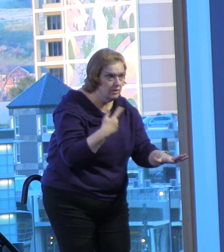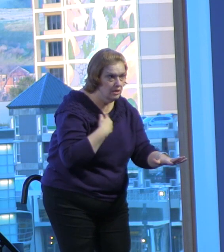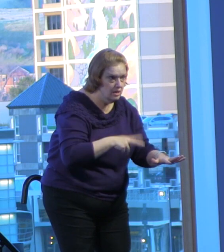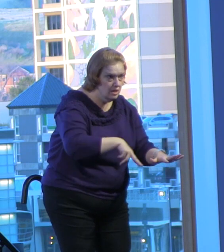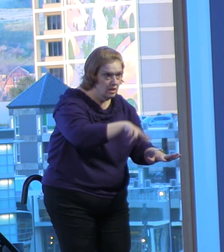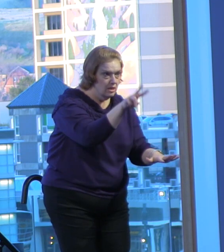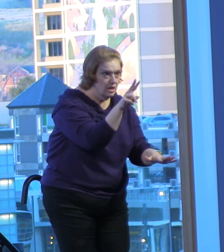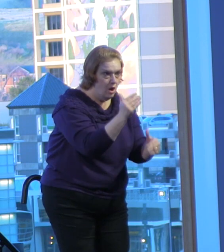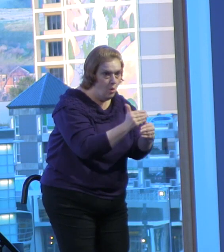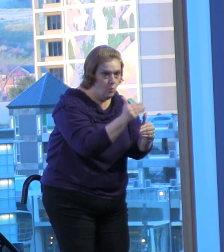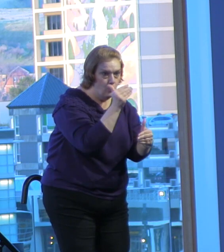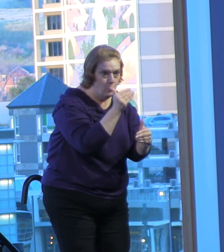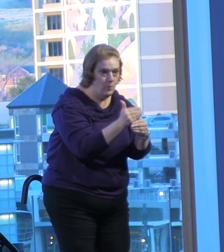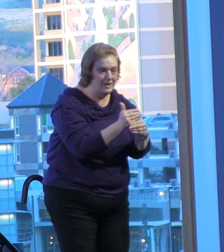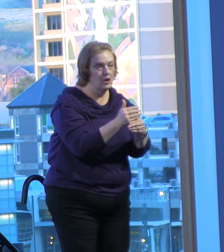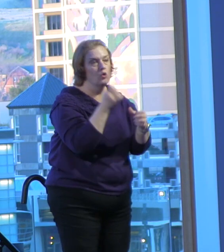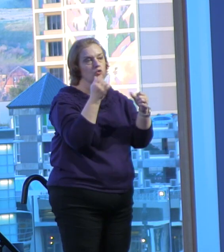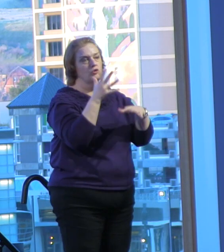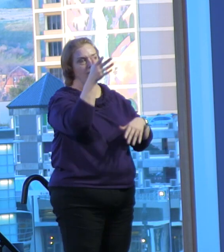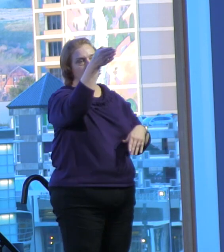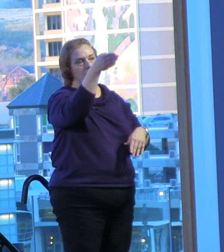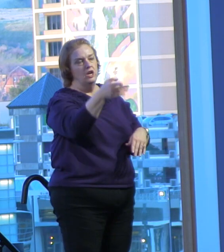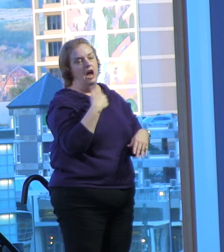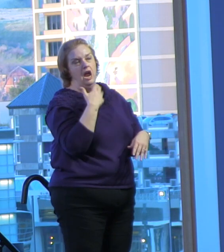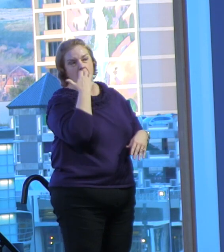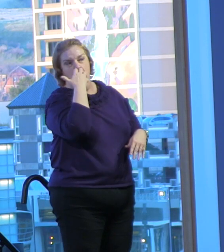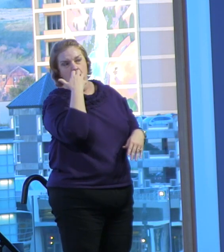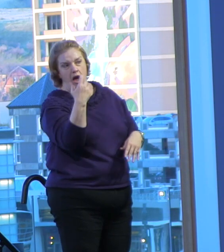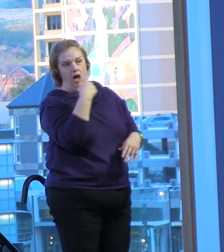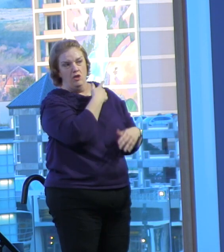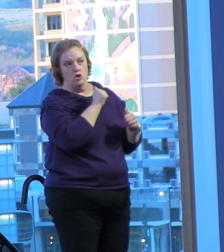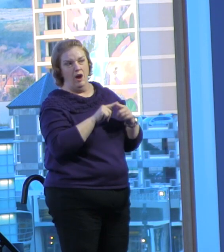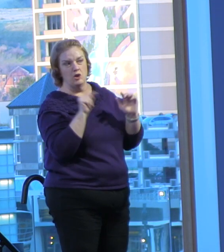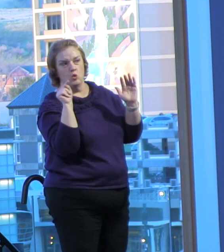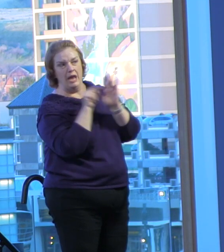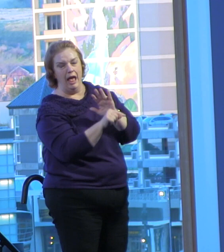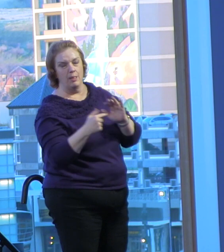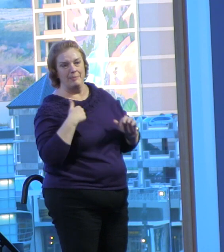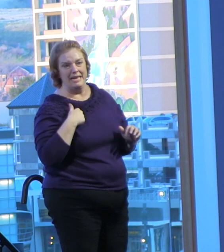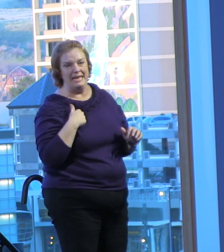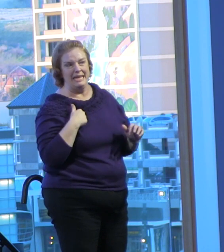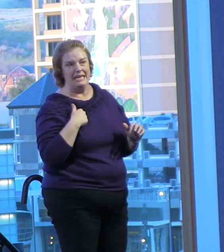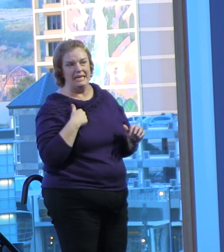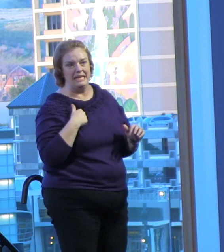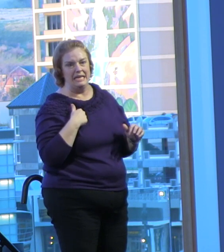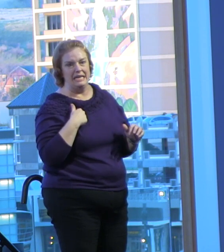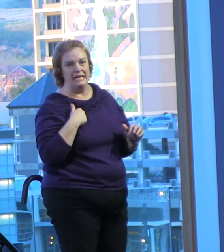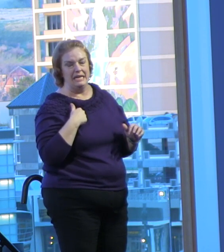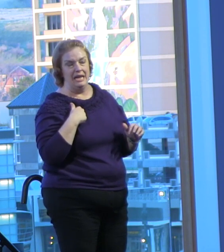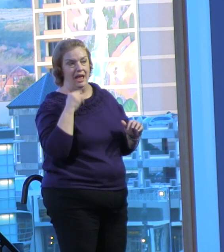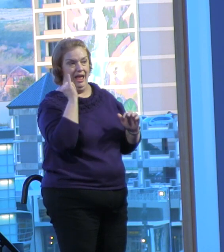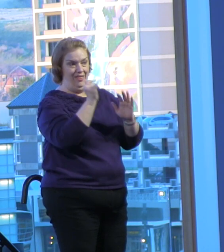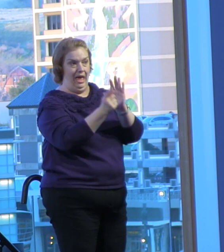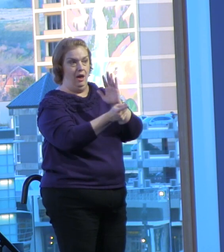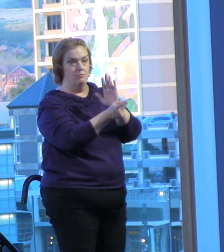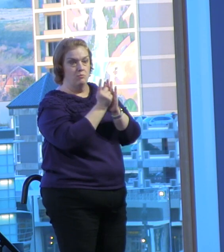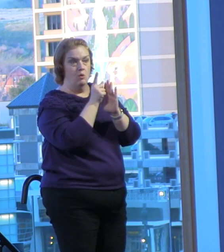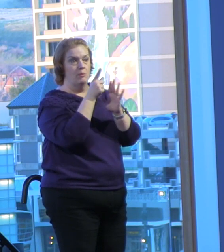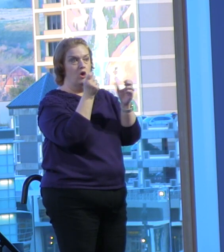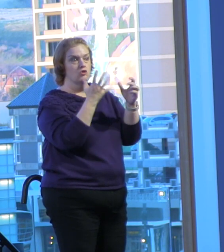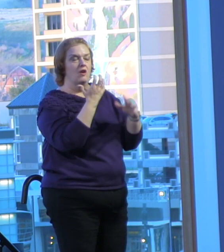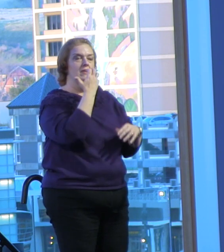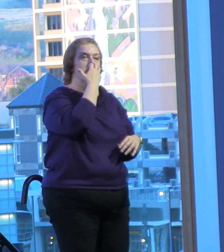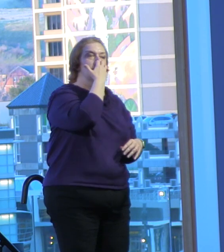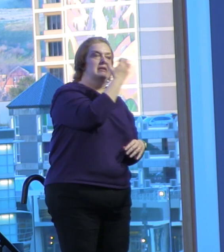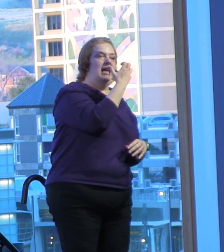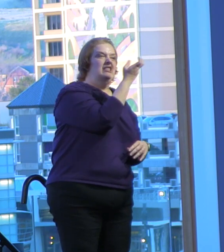of the driver's side come down, and I yell, "They're trying to kill me." At the moment, the driver yells out